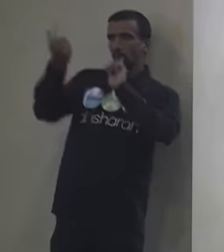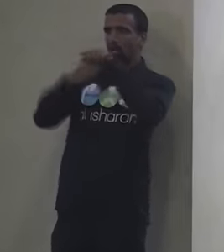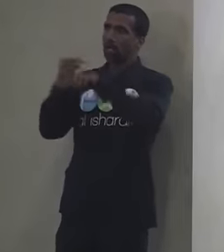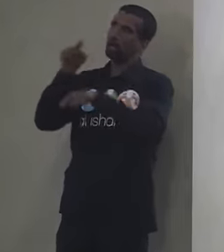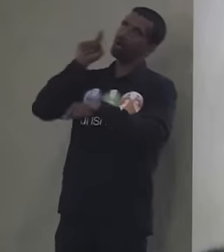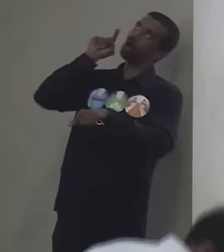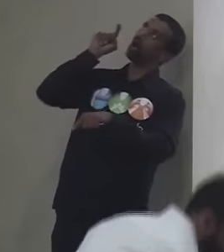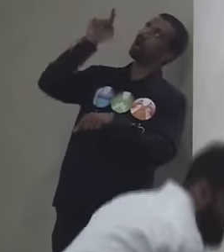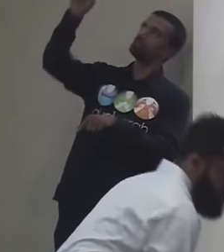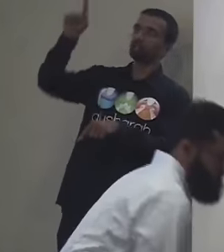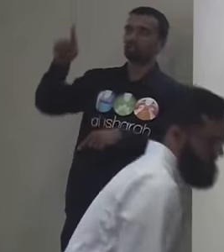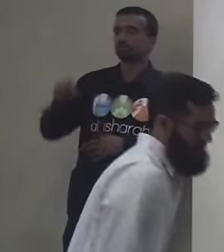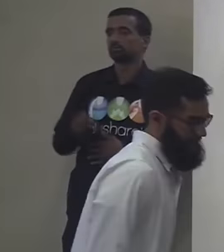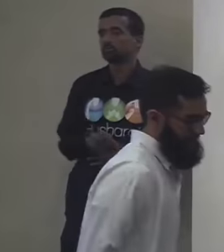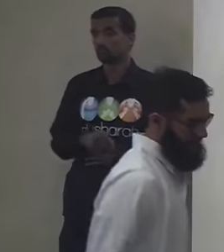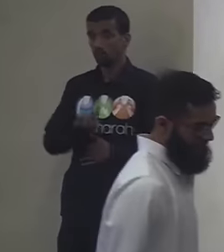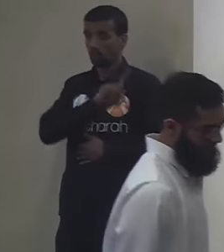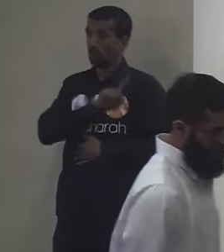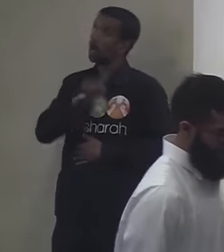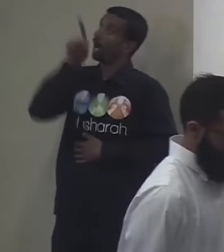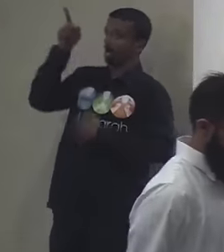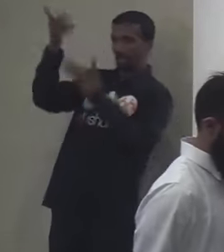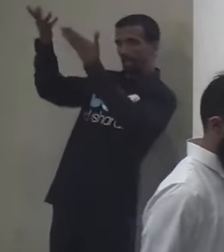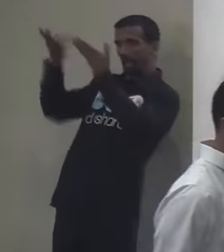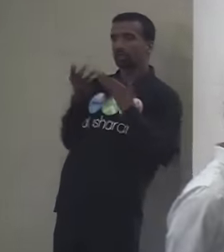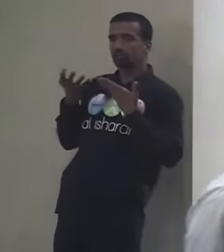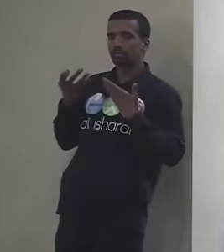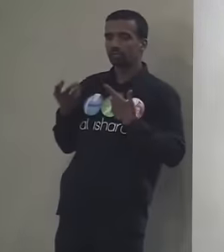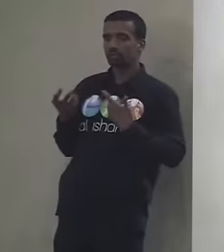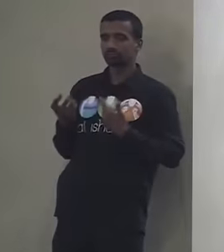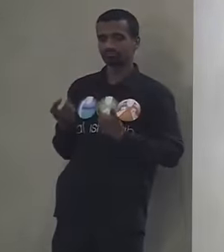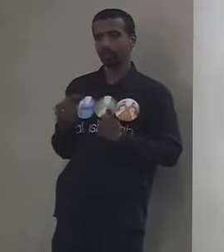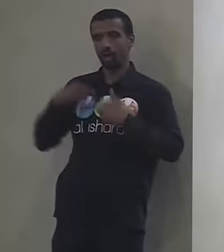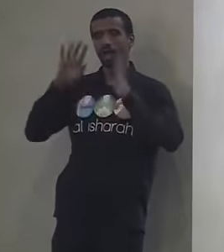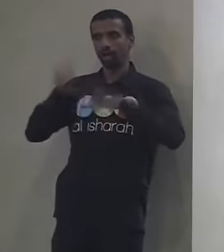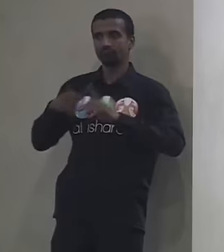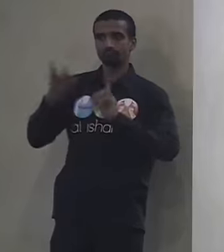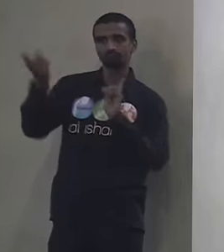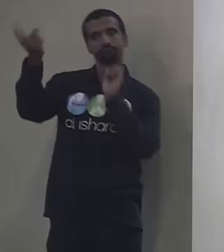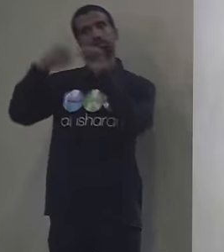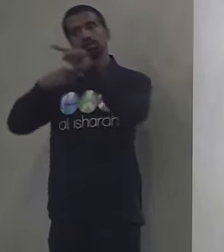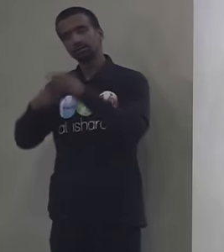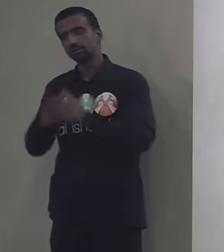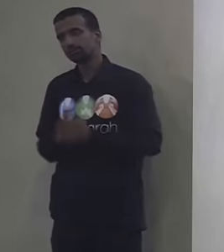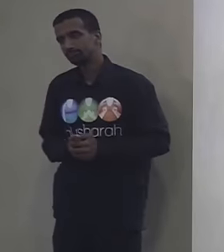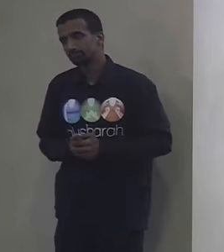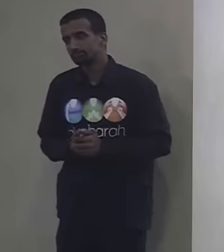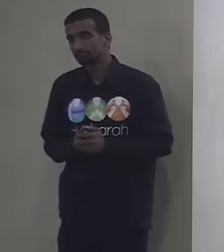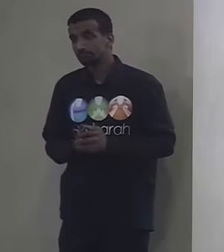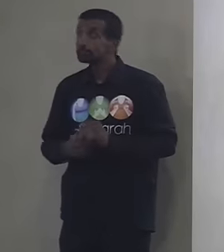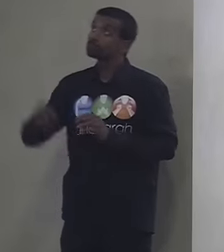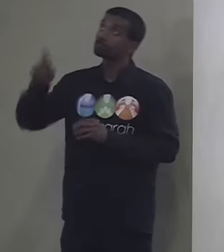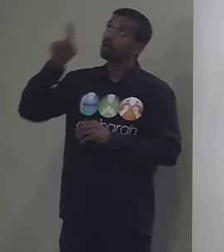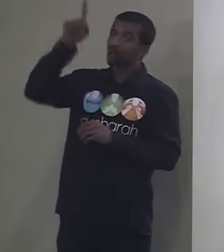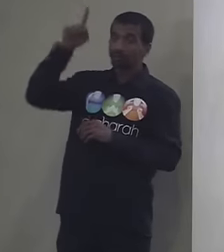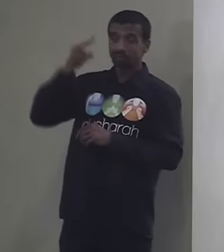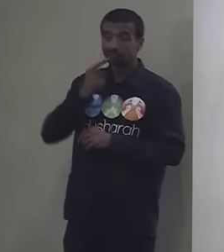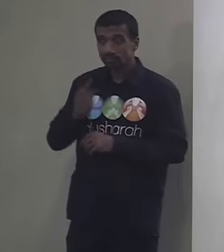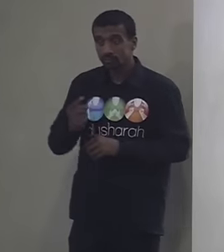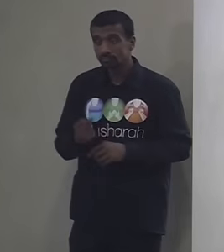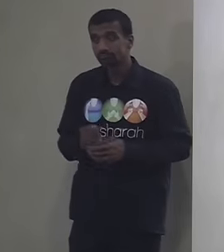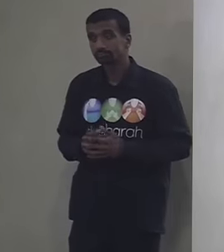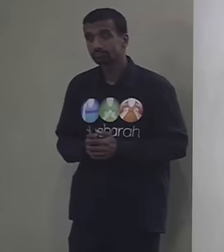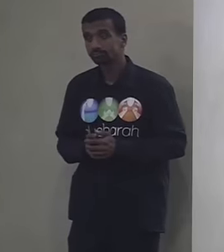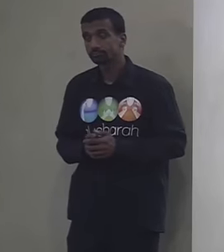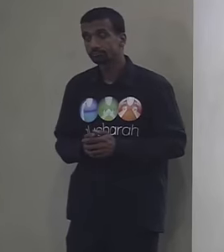always there, you took them for granted. You will be asked about them. When Allah says this, subhanahu wa ta'ala, He's actually highlighting something. People that